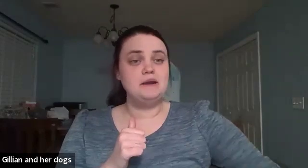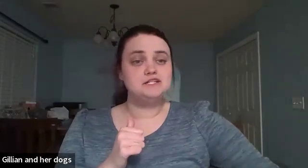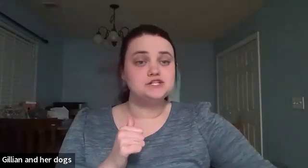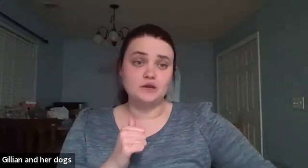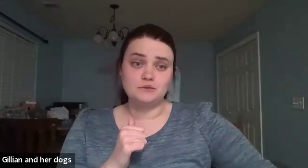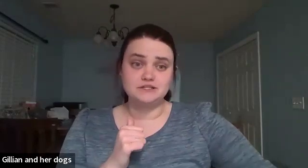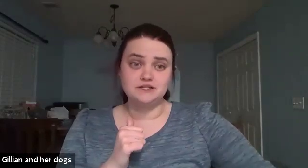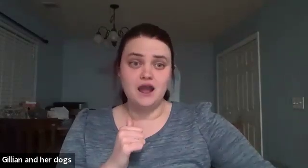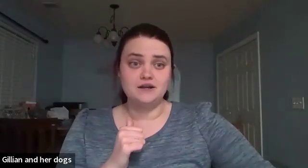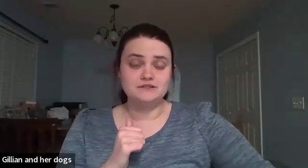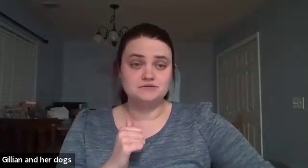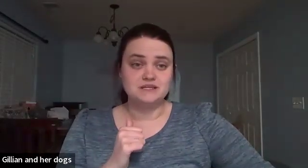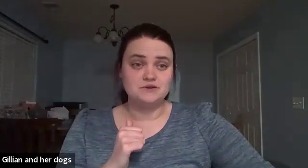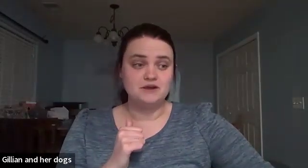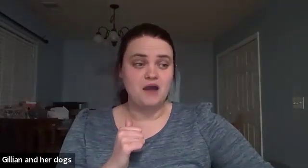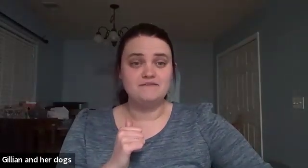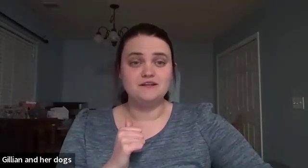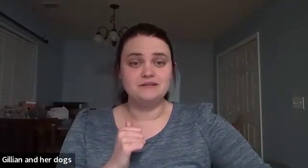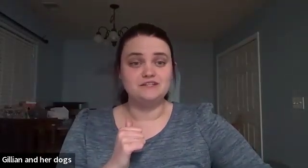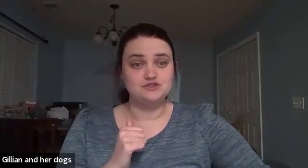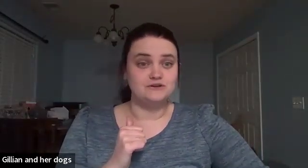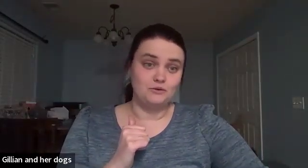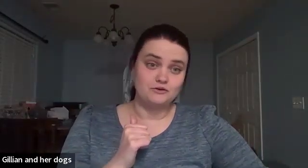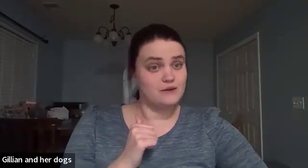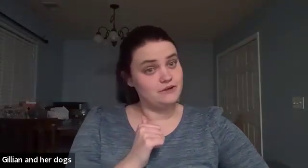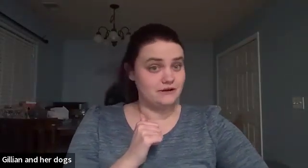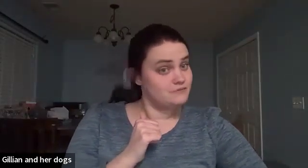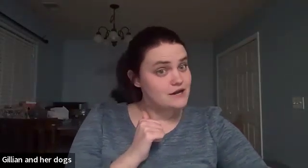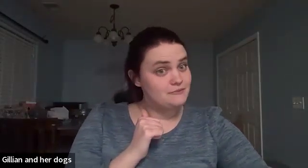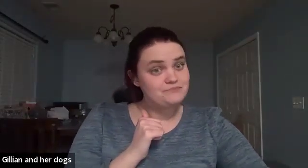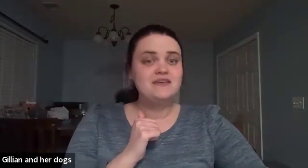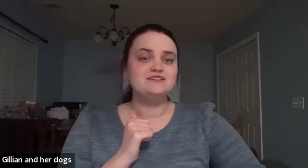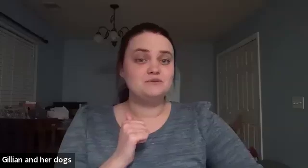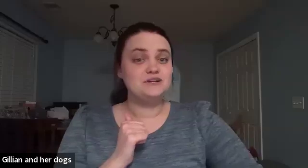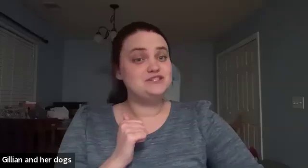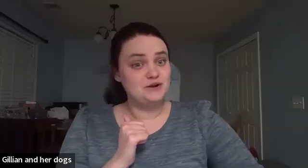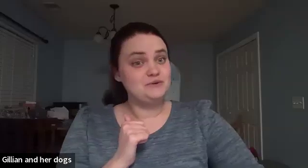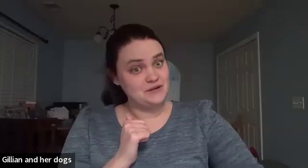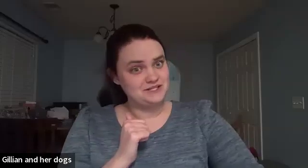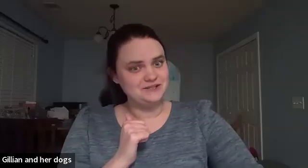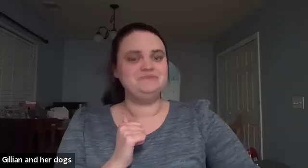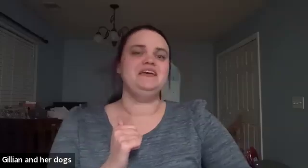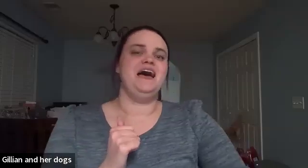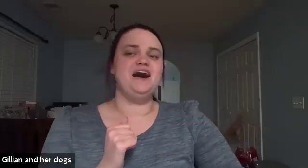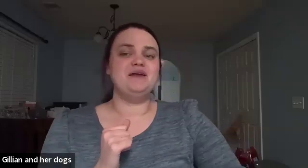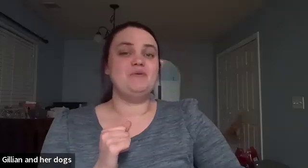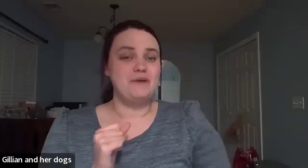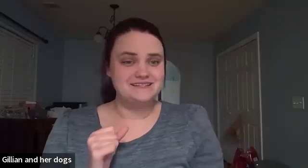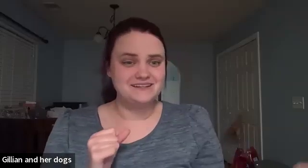I'm actually going to start with winter. I know it starts with summer there, but I feel like we need to start in the order that we are in right now. So we're going to start with winter. And winter